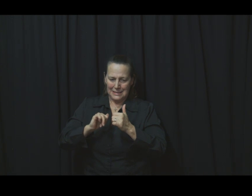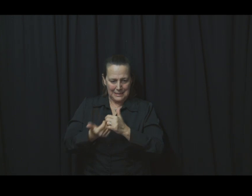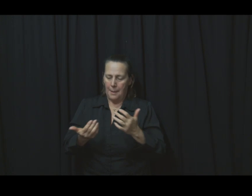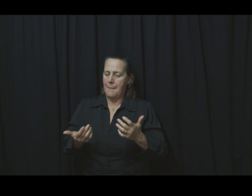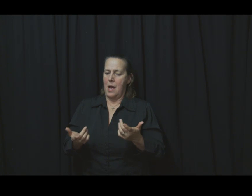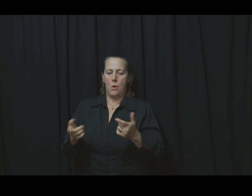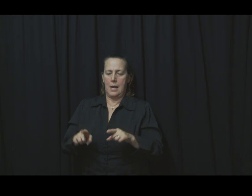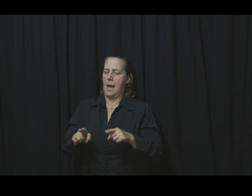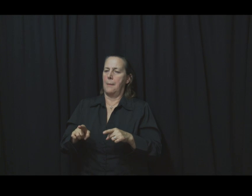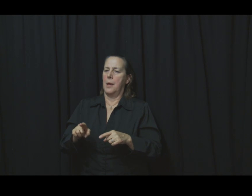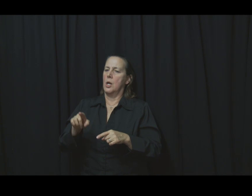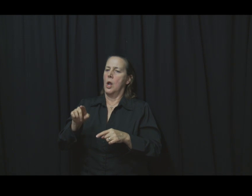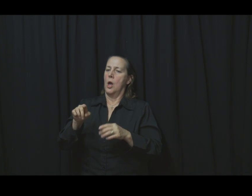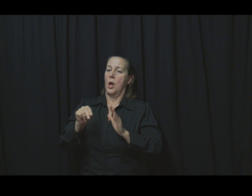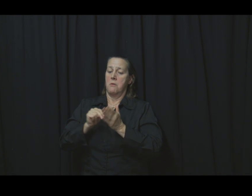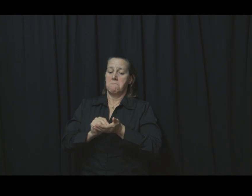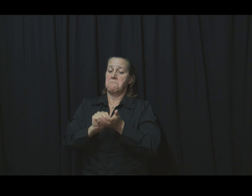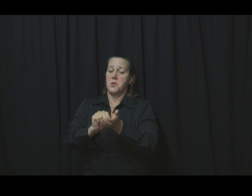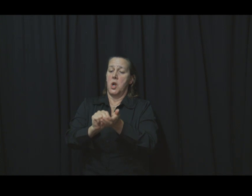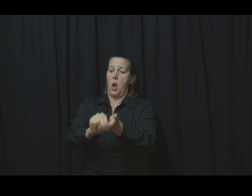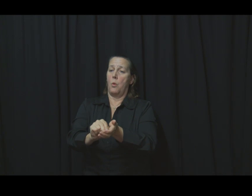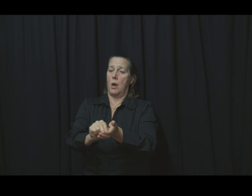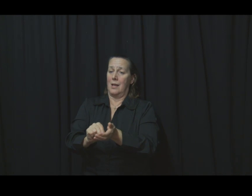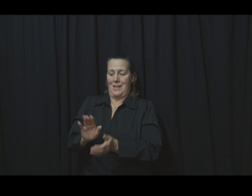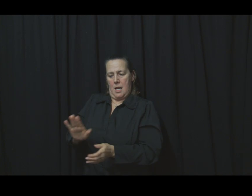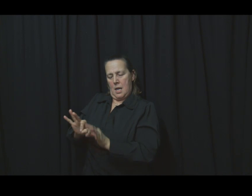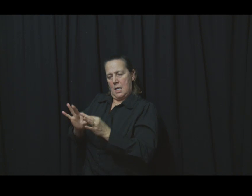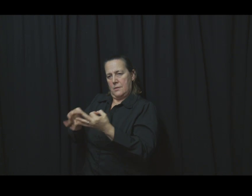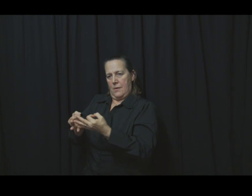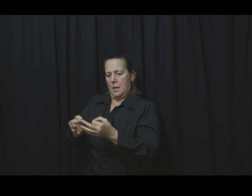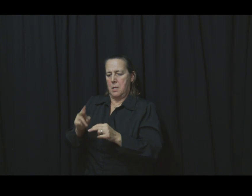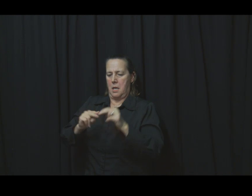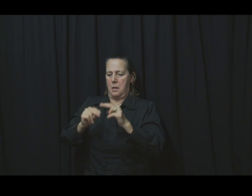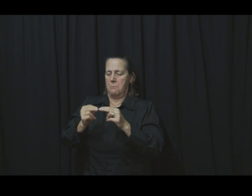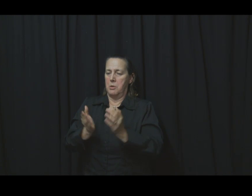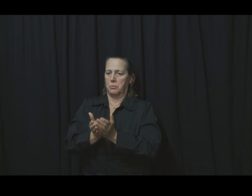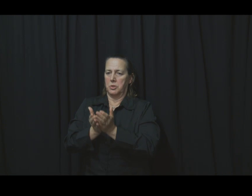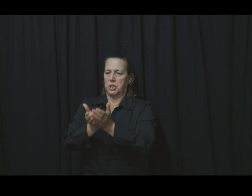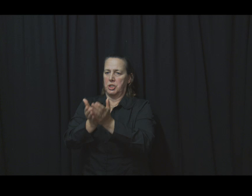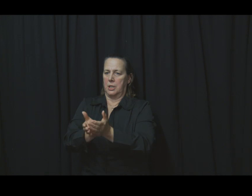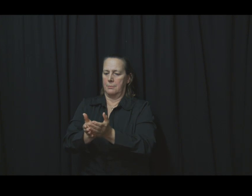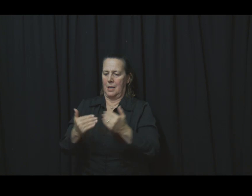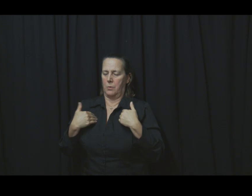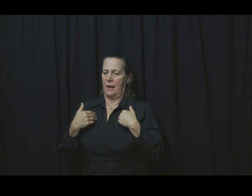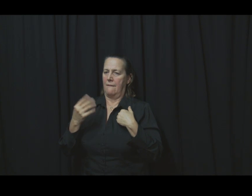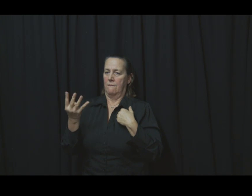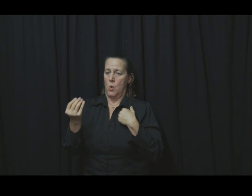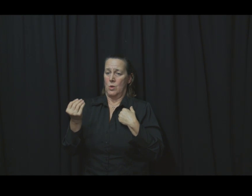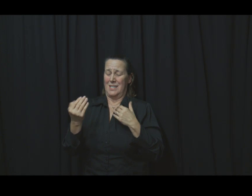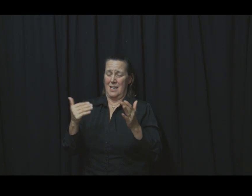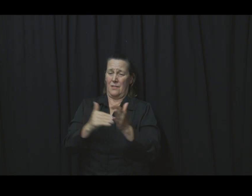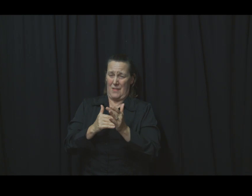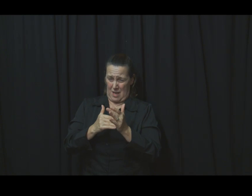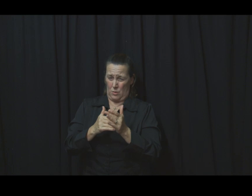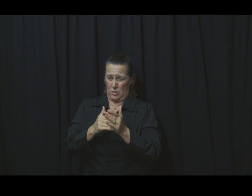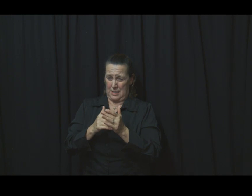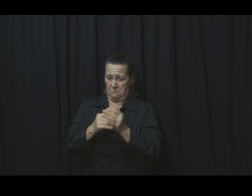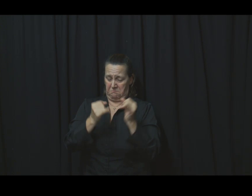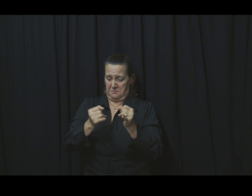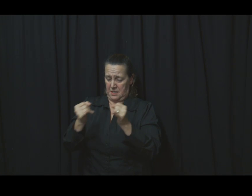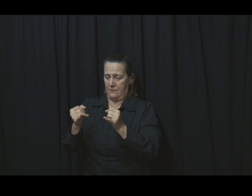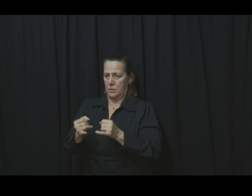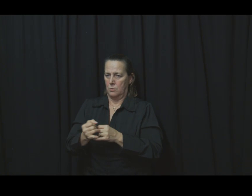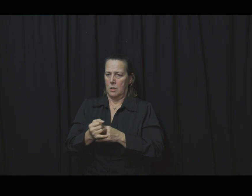able to build a wooden ship that would house 14,000 individuals. There are 7,000 kinds,